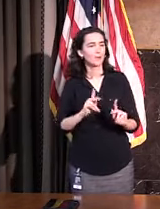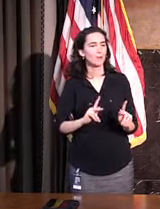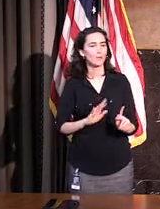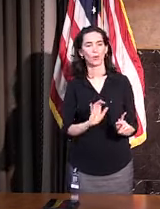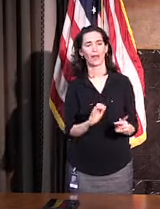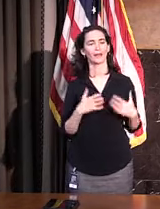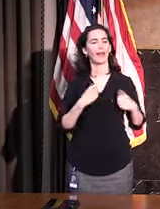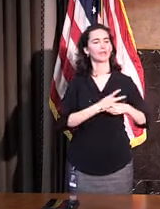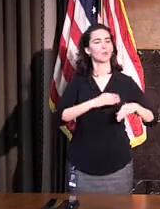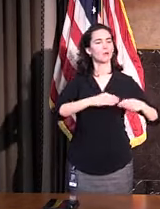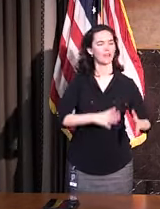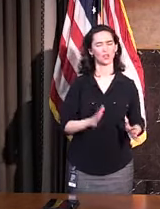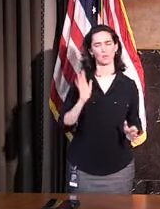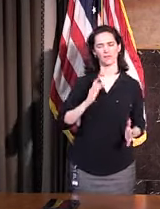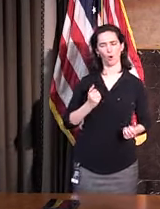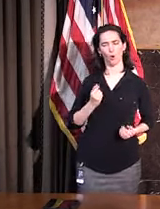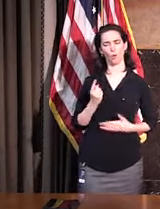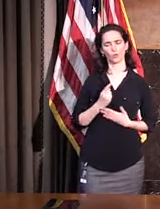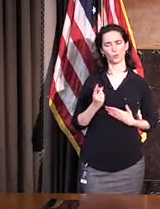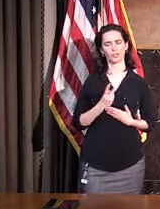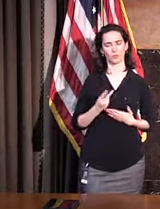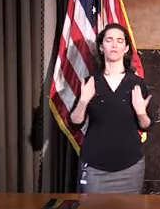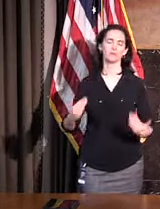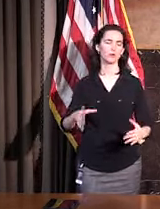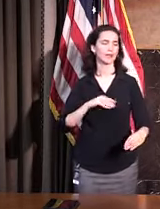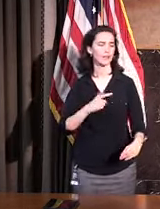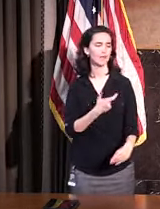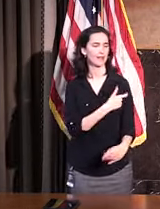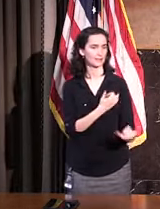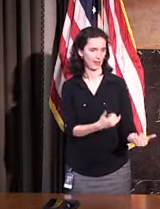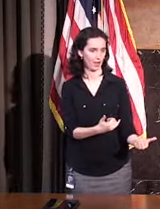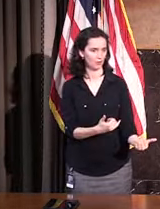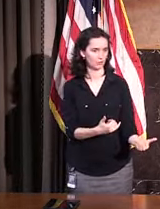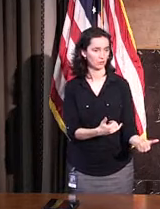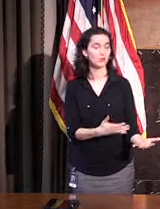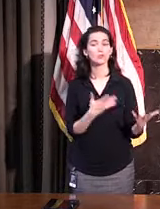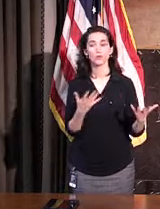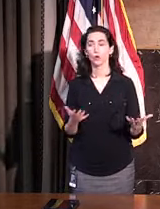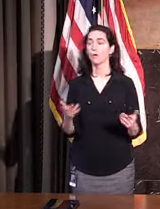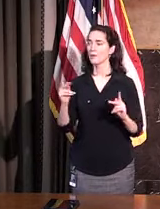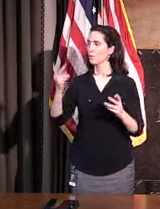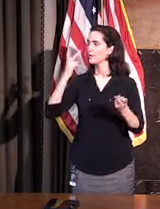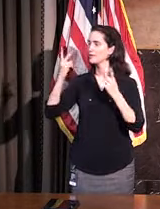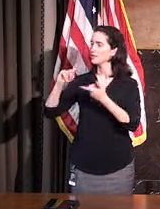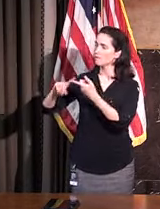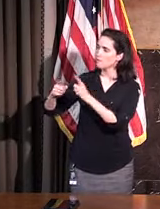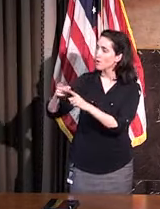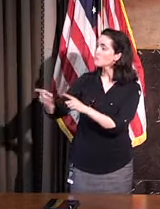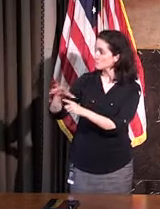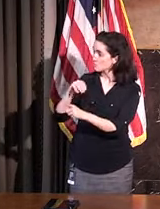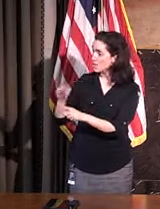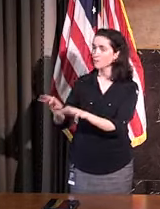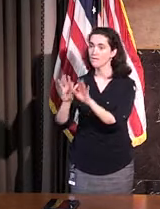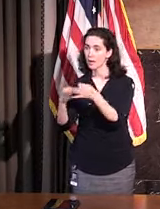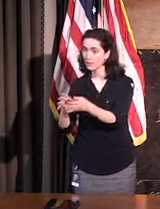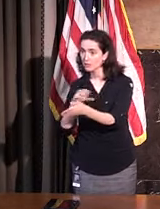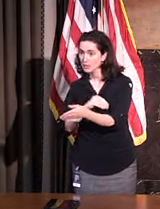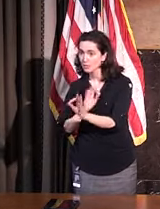a week or two early on are now getting vaccinated. I think the more people see their friends and family get